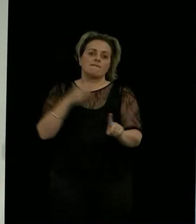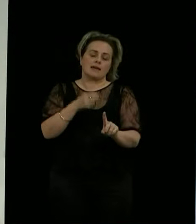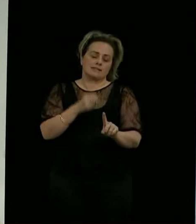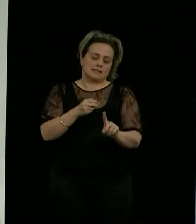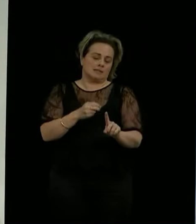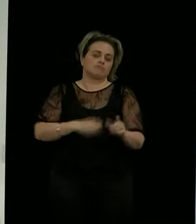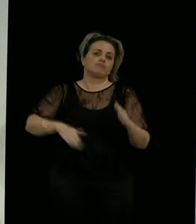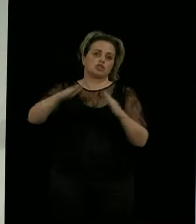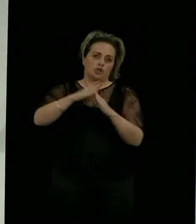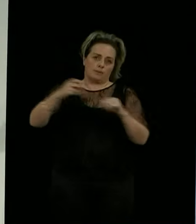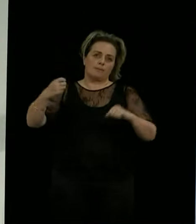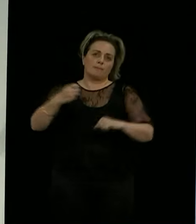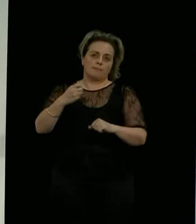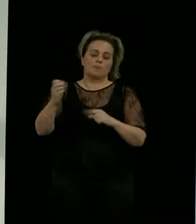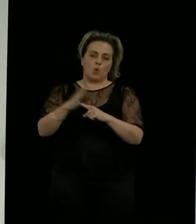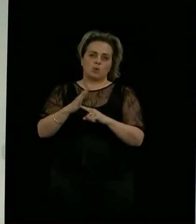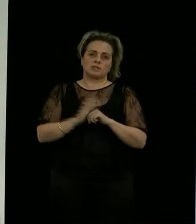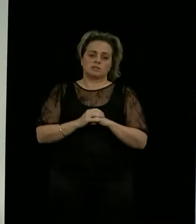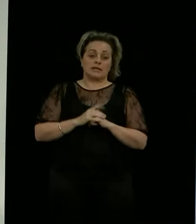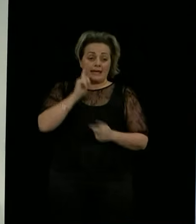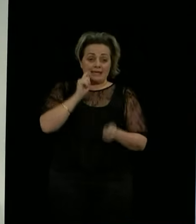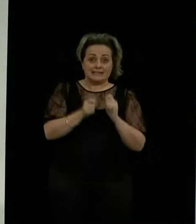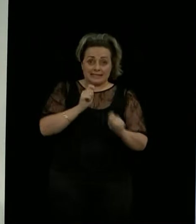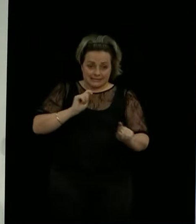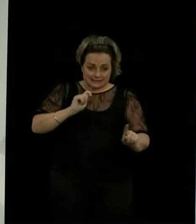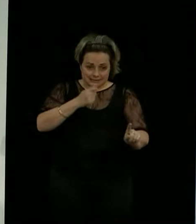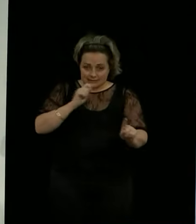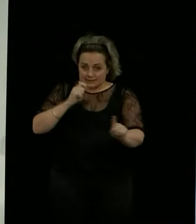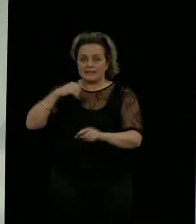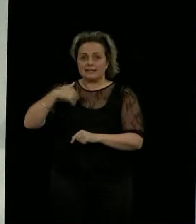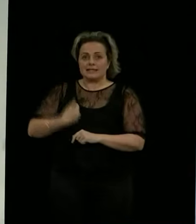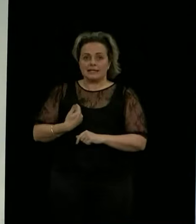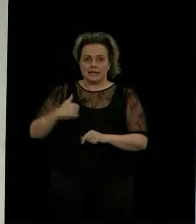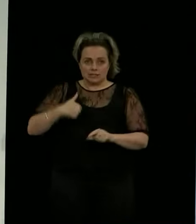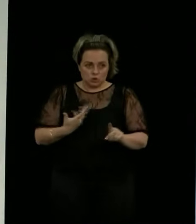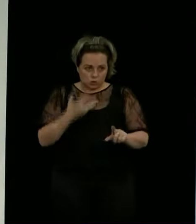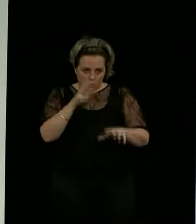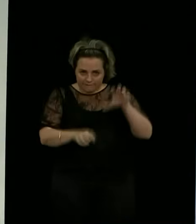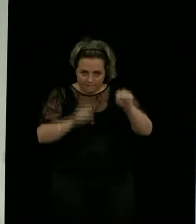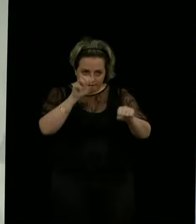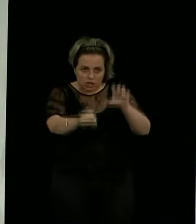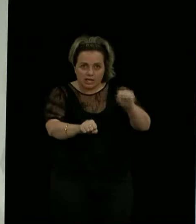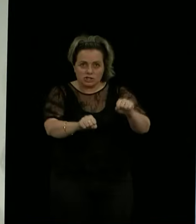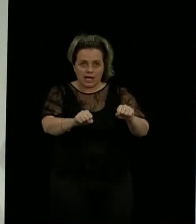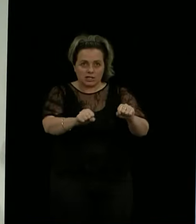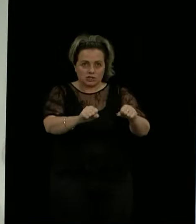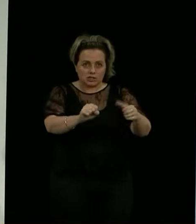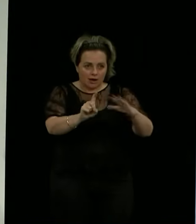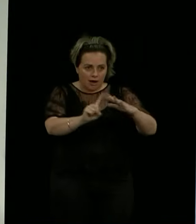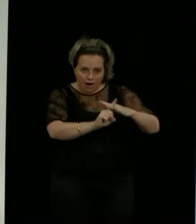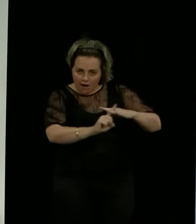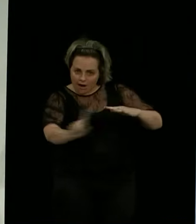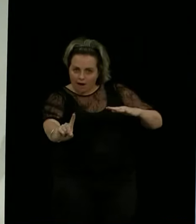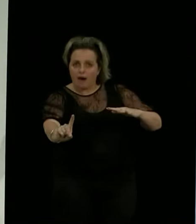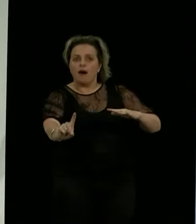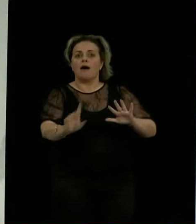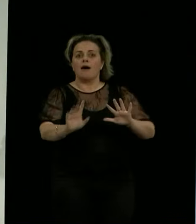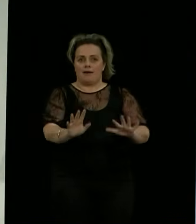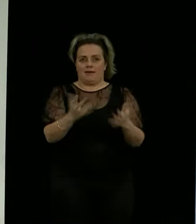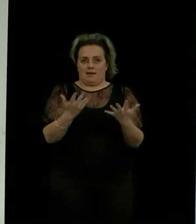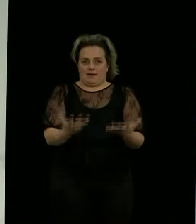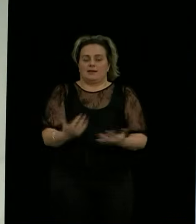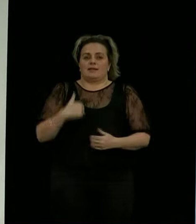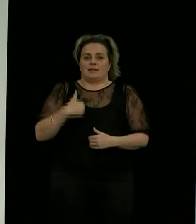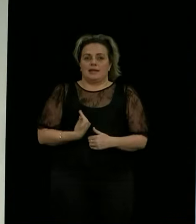need to test. We need to find cases. We need to isolate them and actively control any outbreak